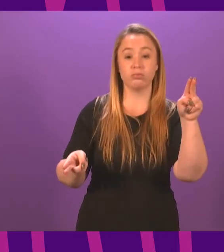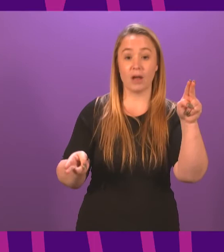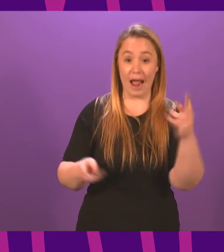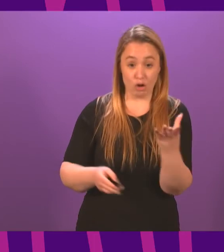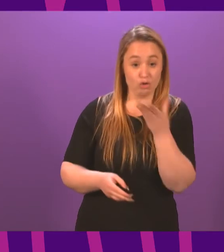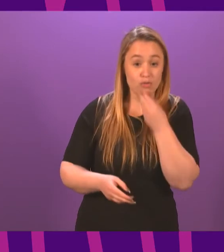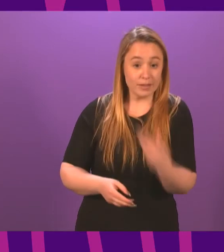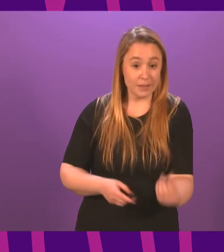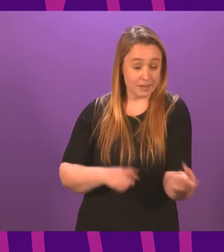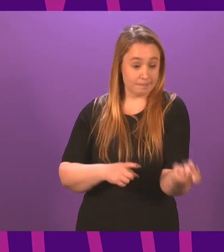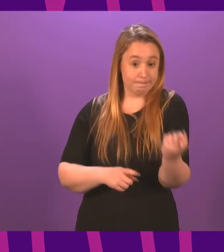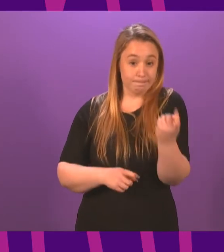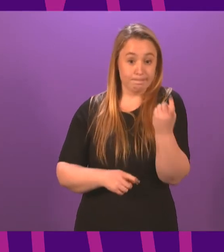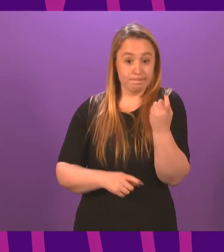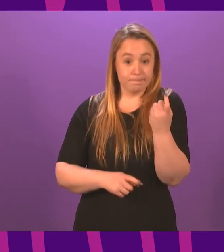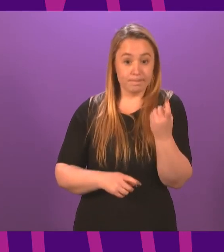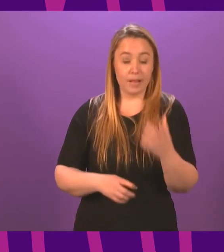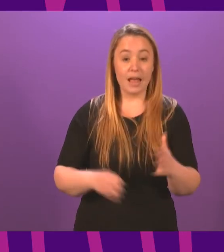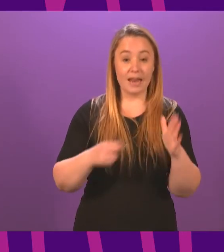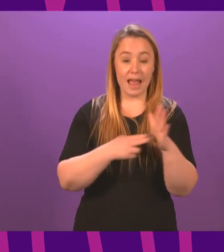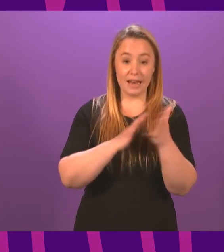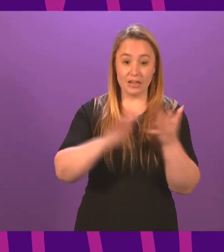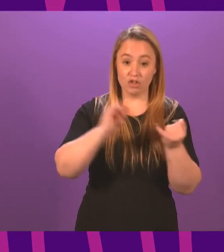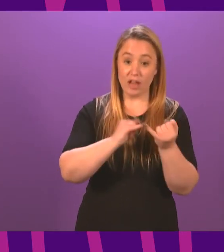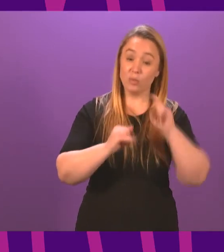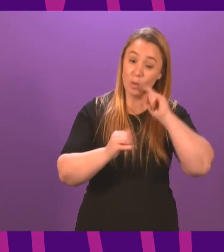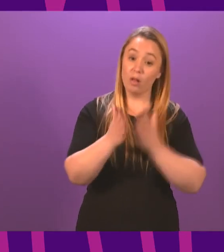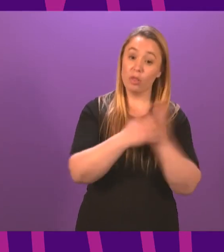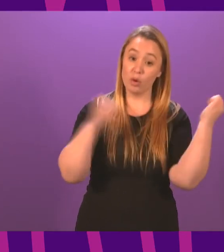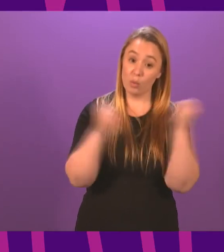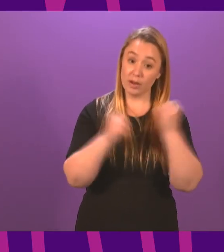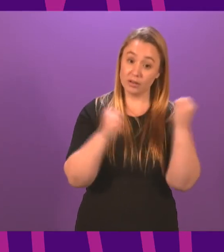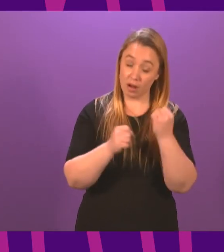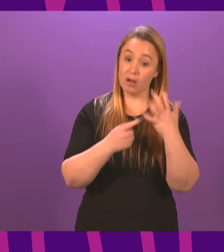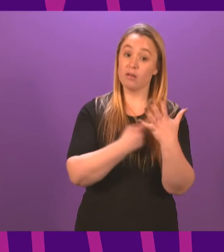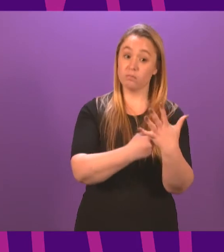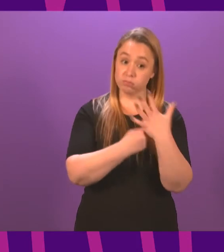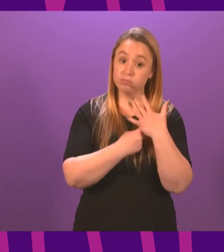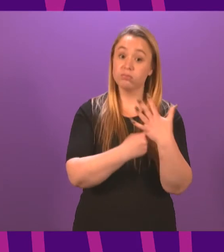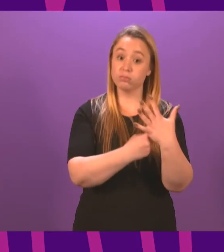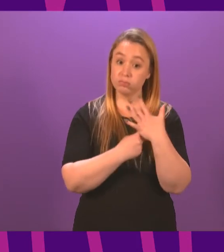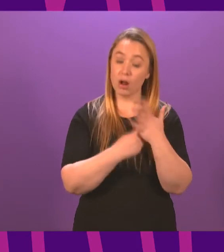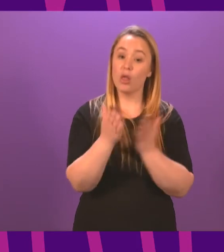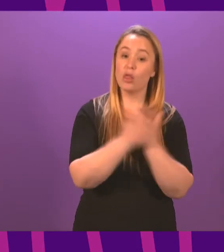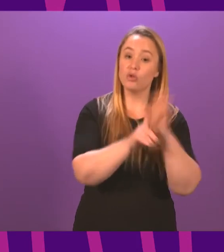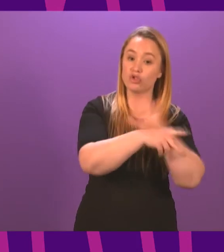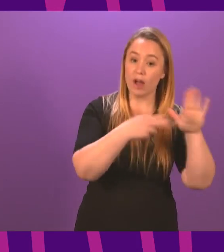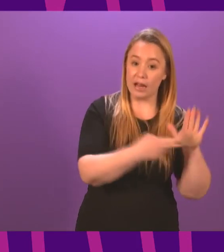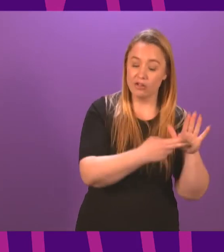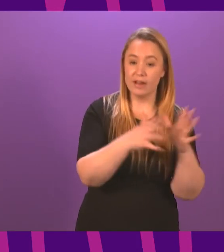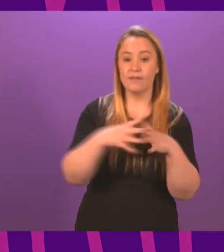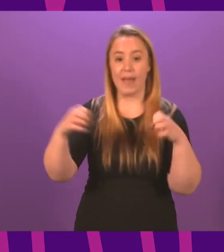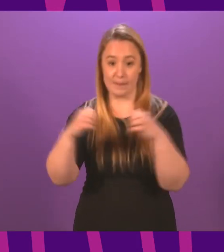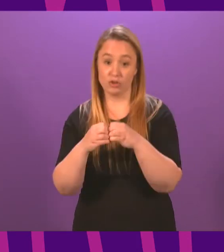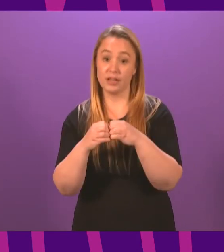and the prospect of the usual major seasonal NHS pressures we can expect in January and February. I am sure we have all